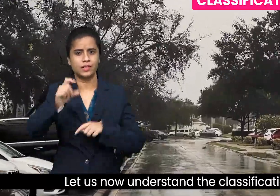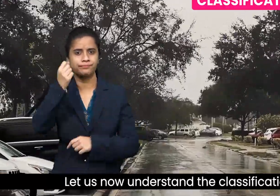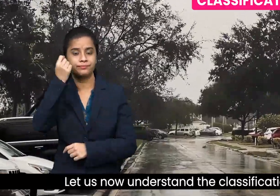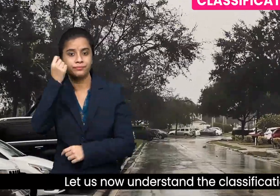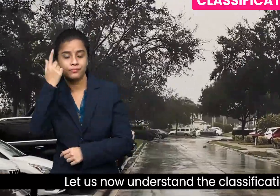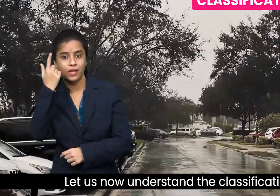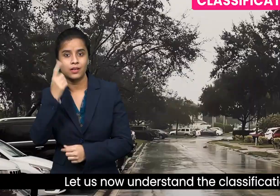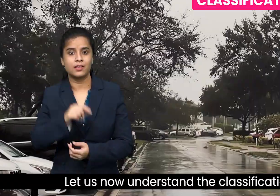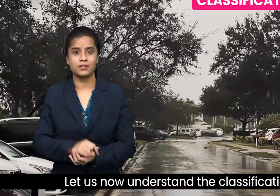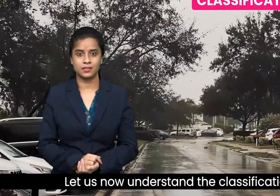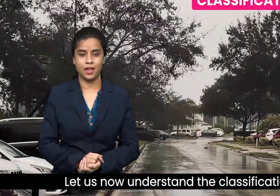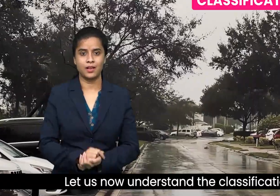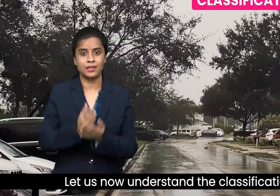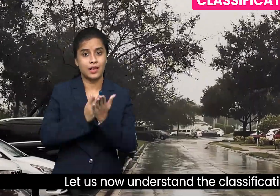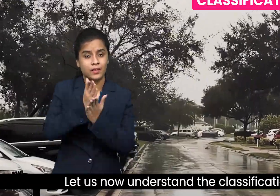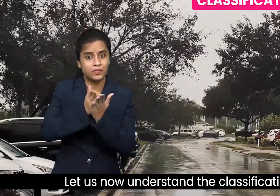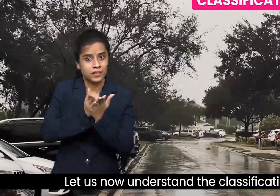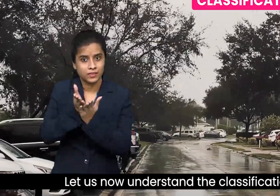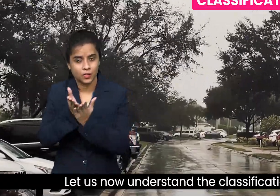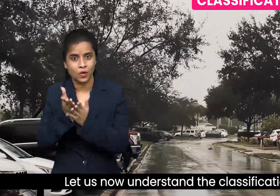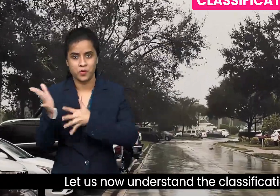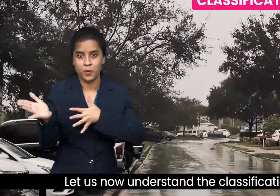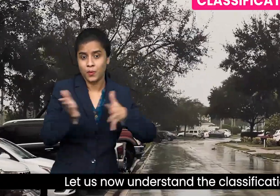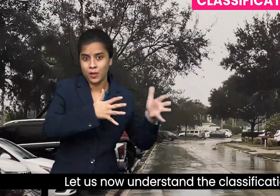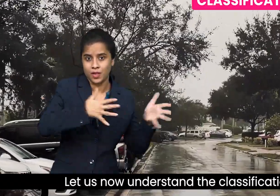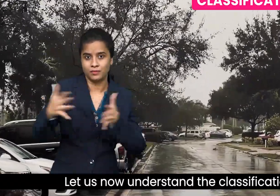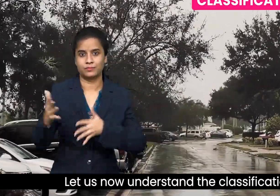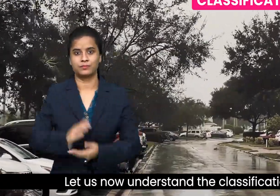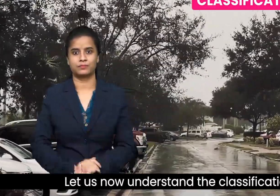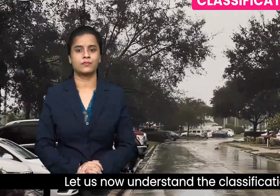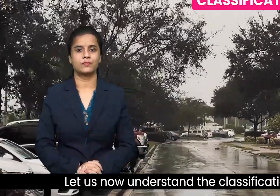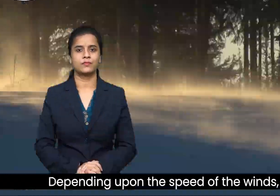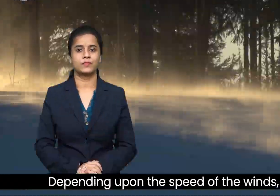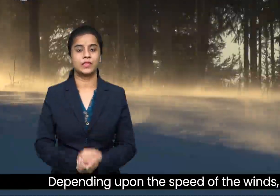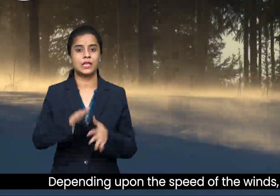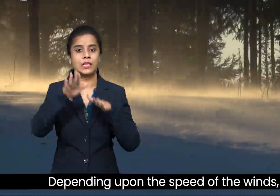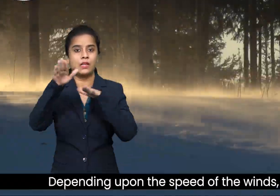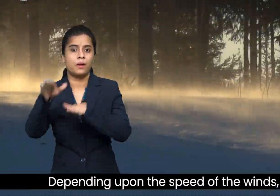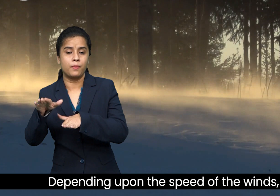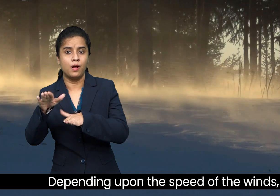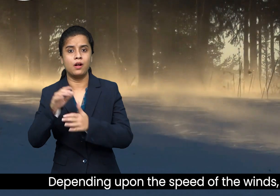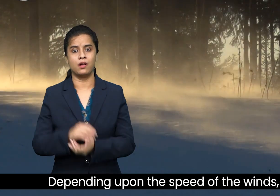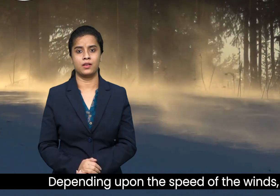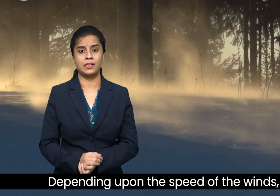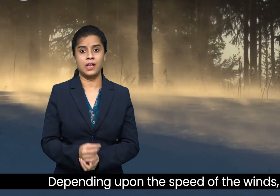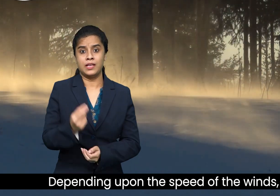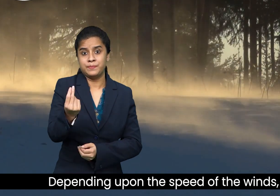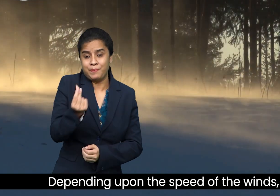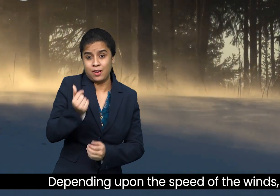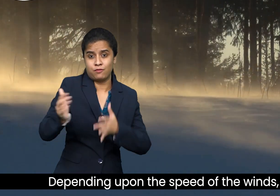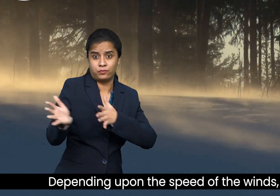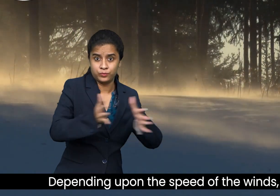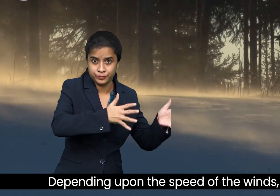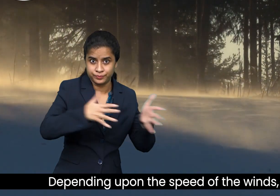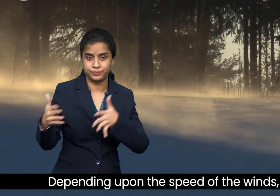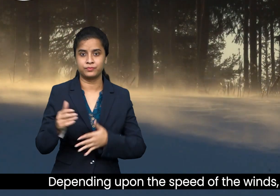Let us now understand the classification of winds. Depending upon the speed